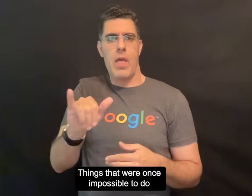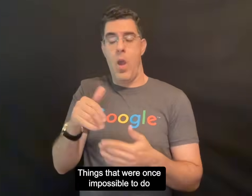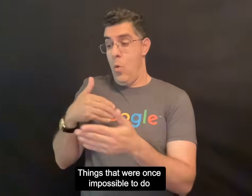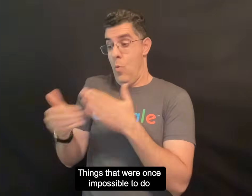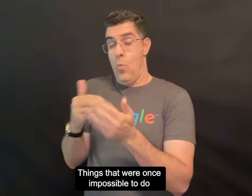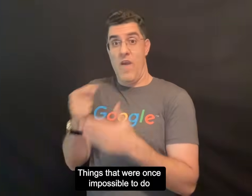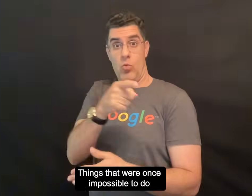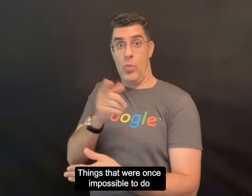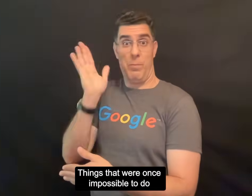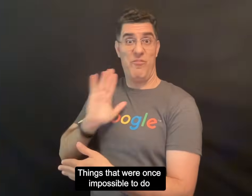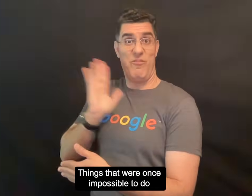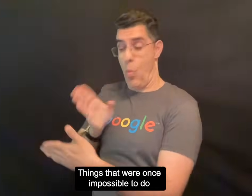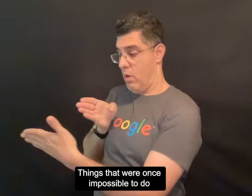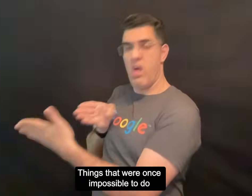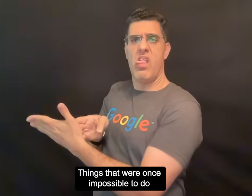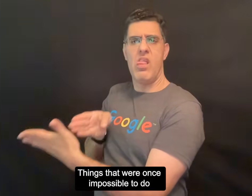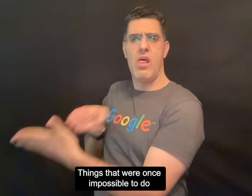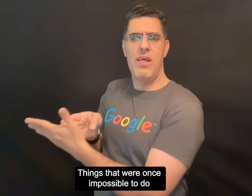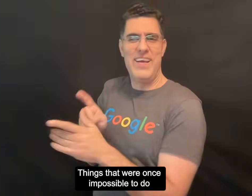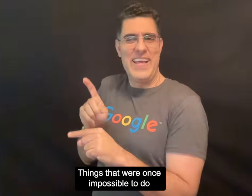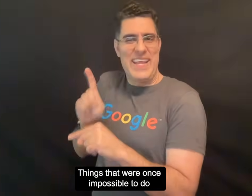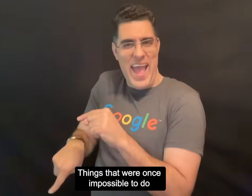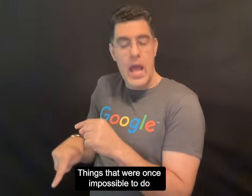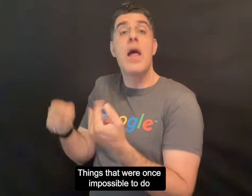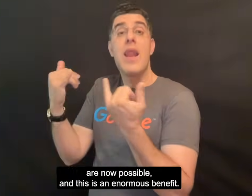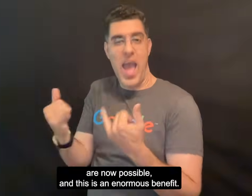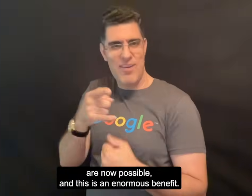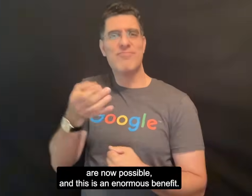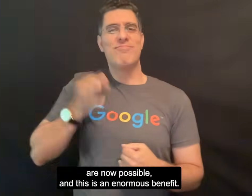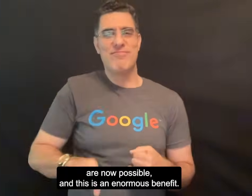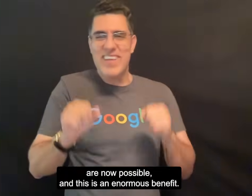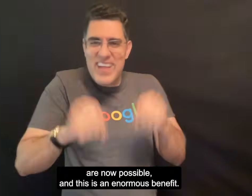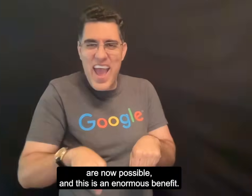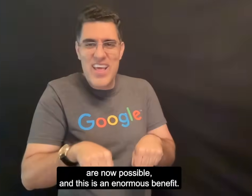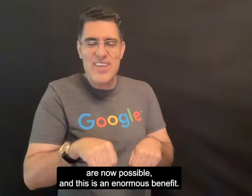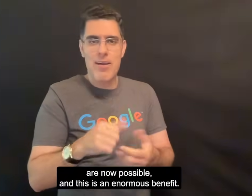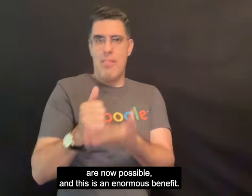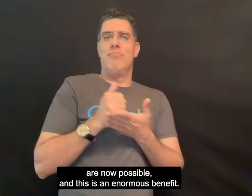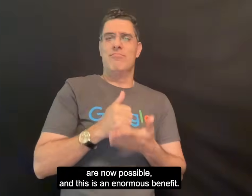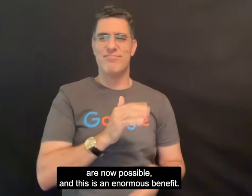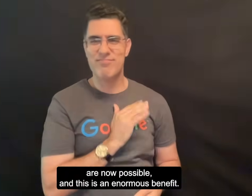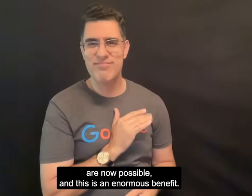Things that were once impossible to do are now possible. And this is an enormous benefit.